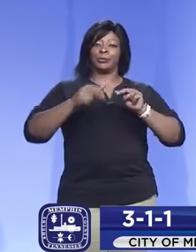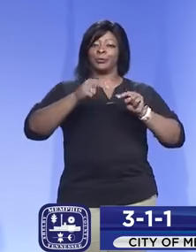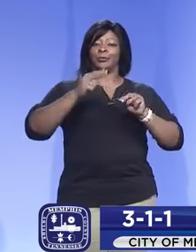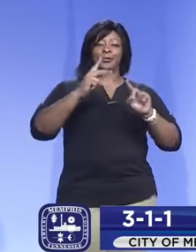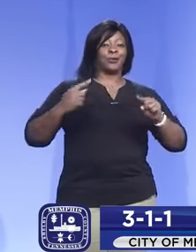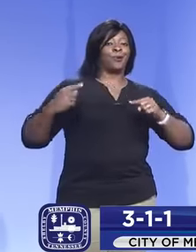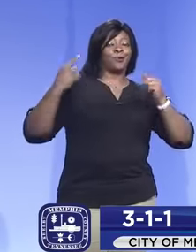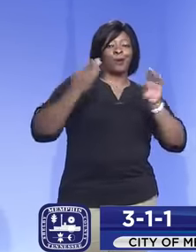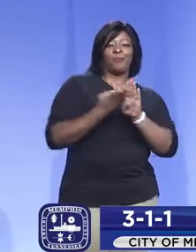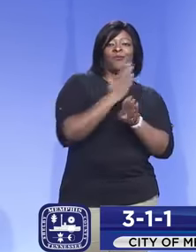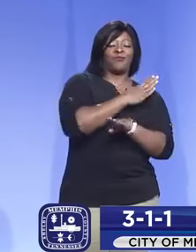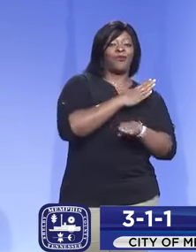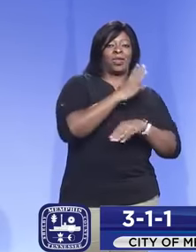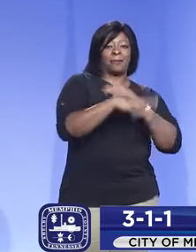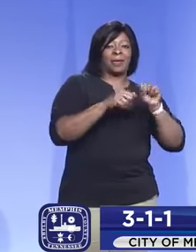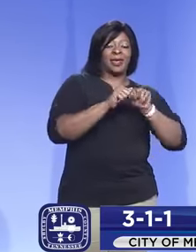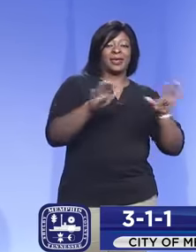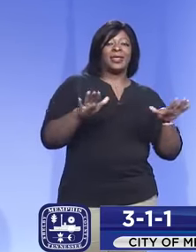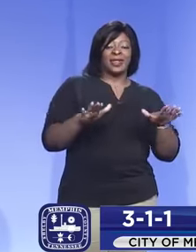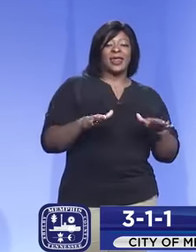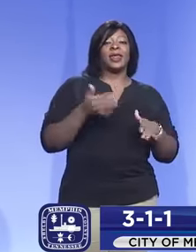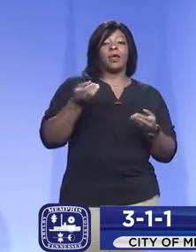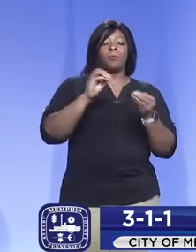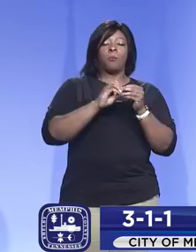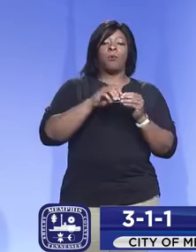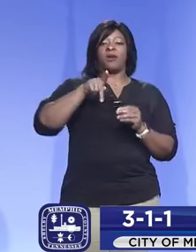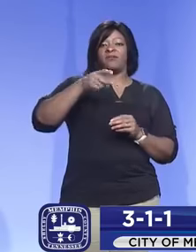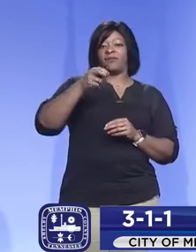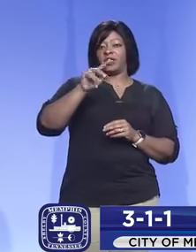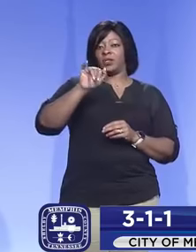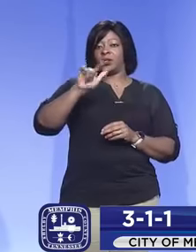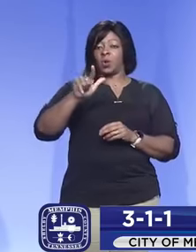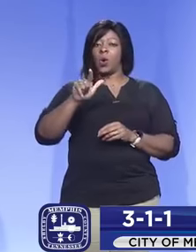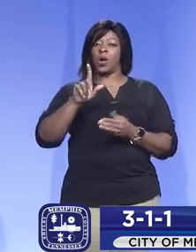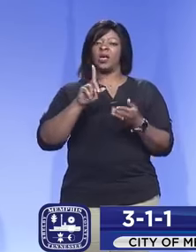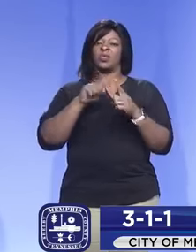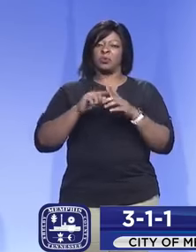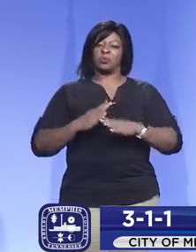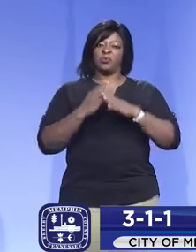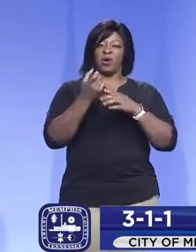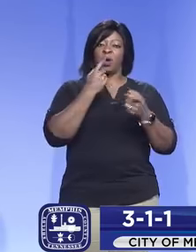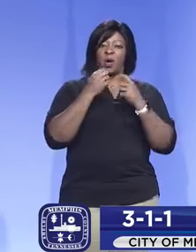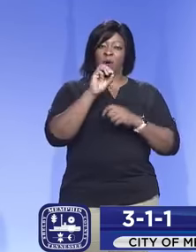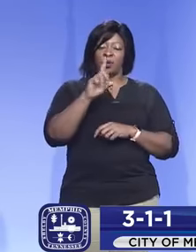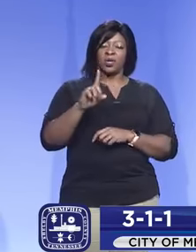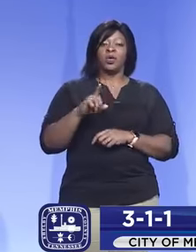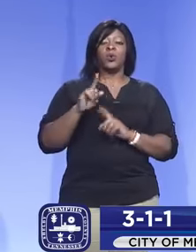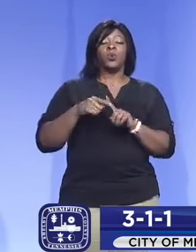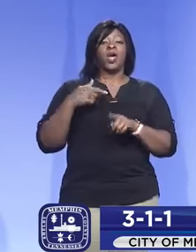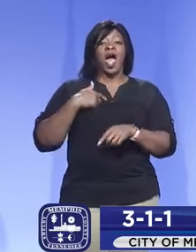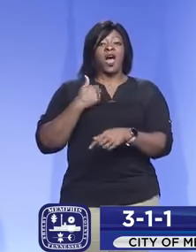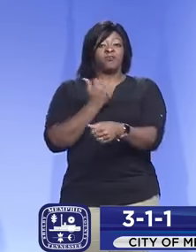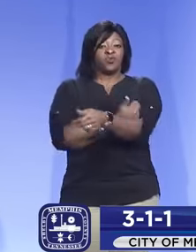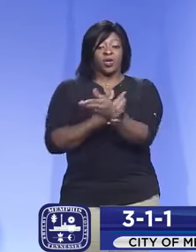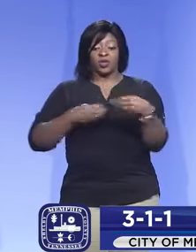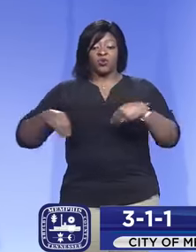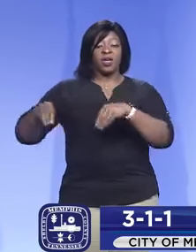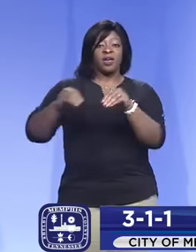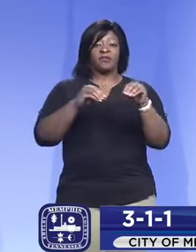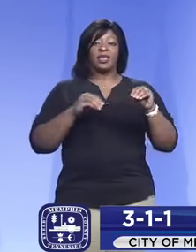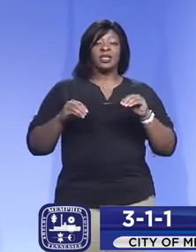already and that we have more fentanyl on the market. When you have increase in drug trafficking, you may also